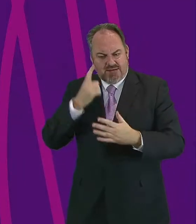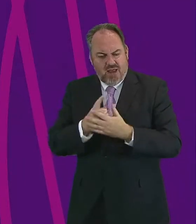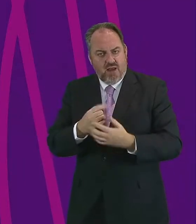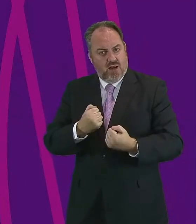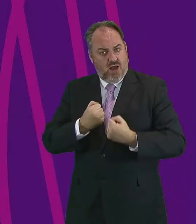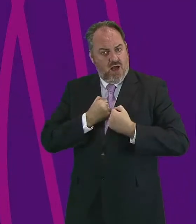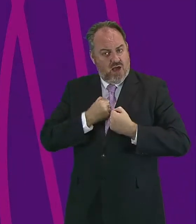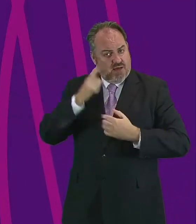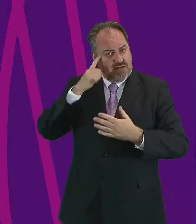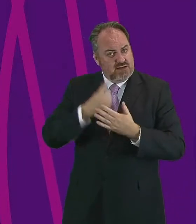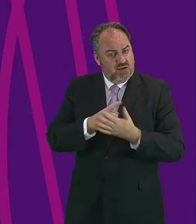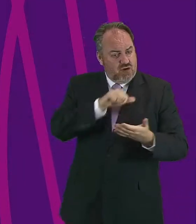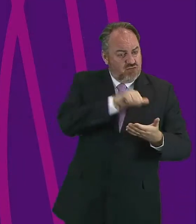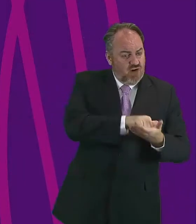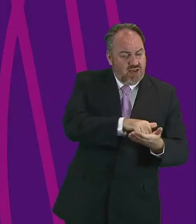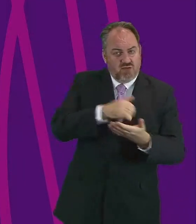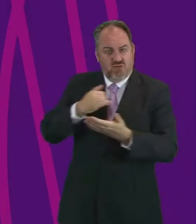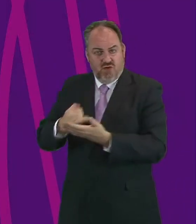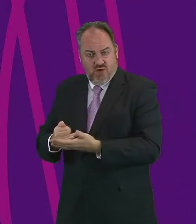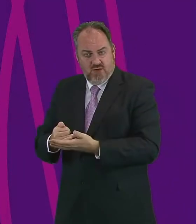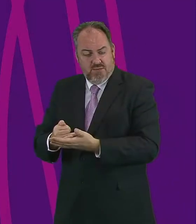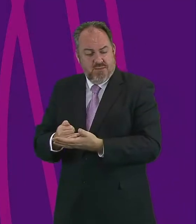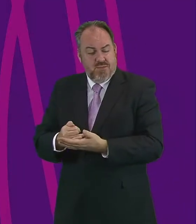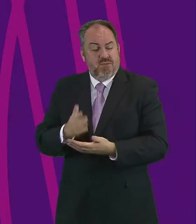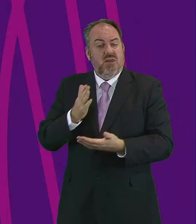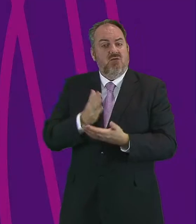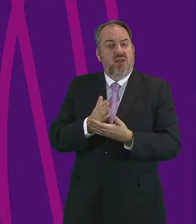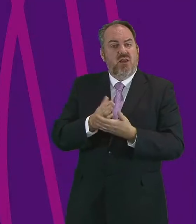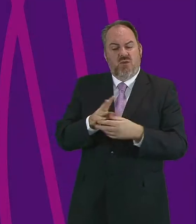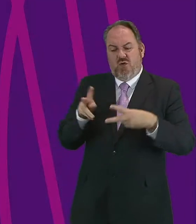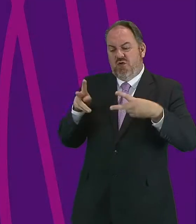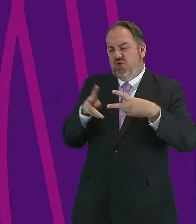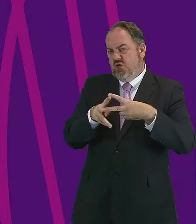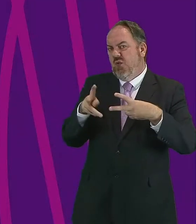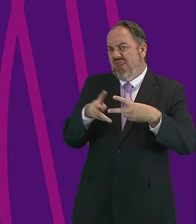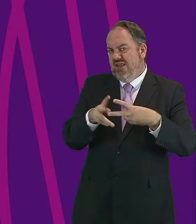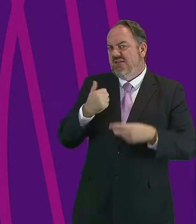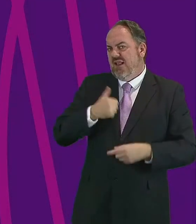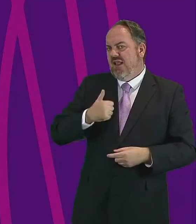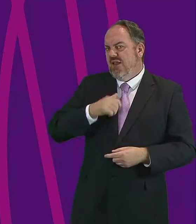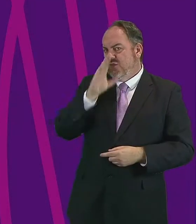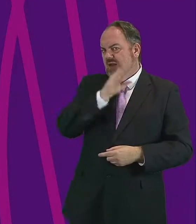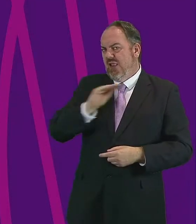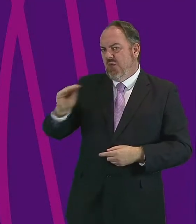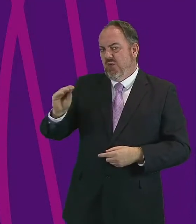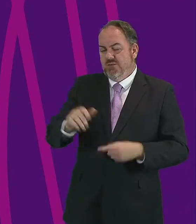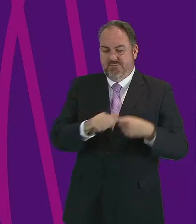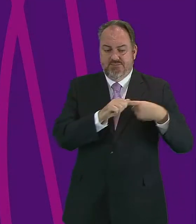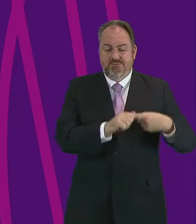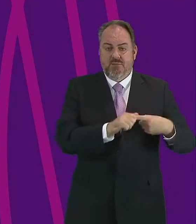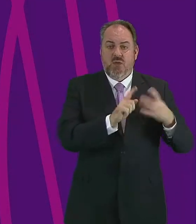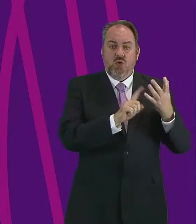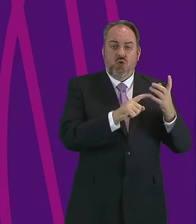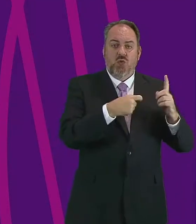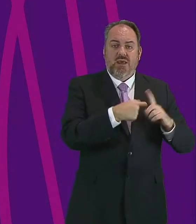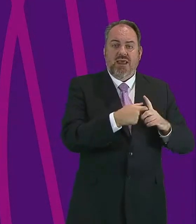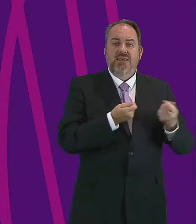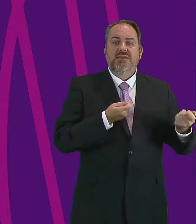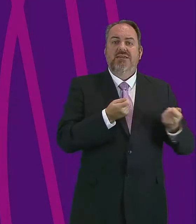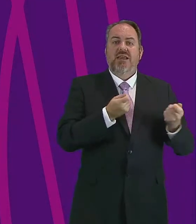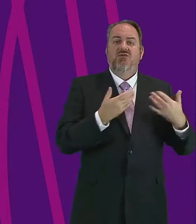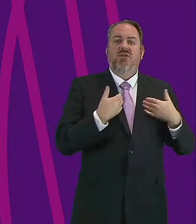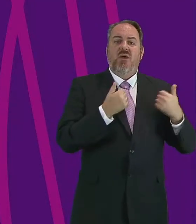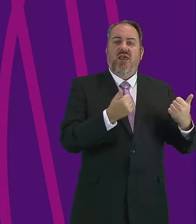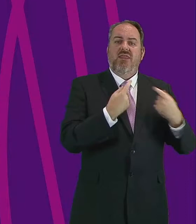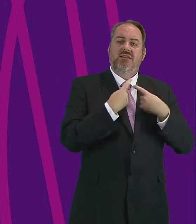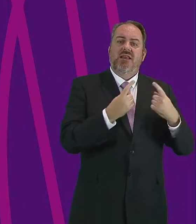to express its view. There are two provisions in particular I want to mention in this context. The UK Secretary of State for Health confirmed last